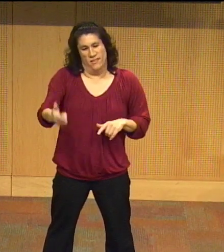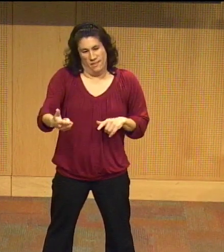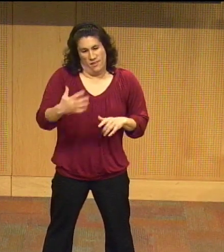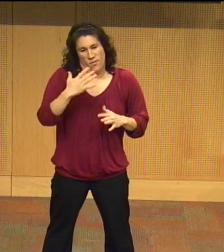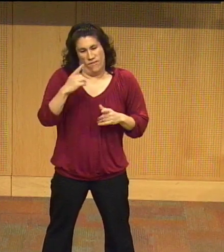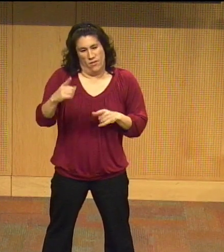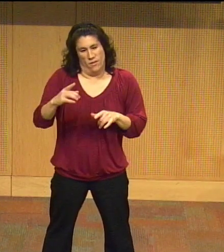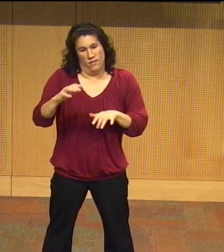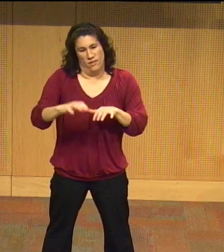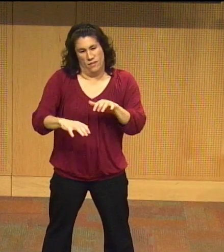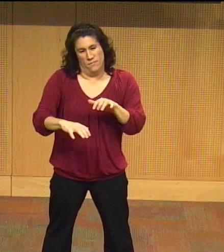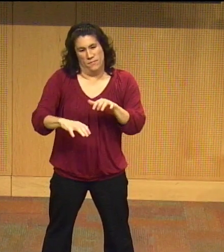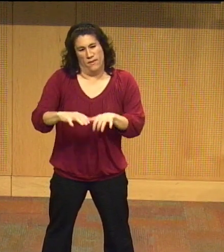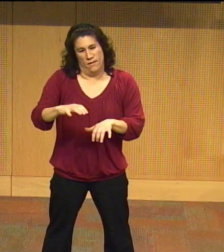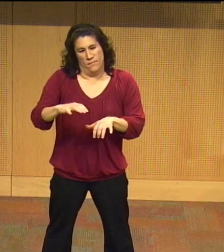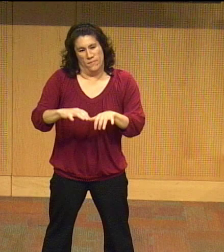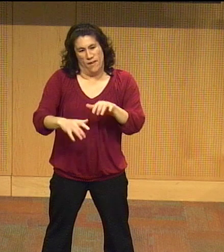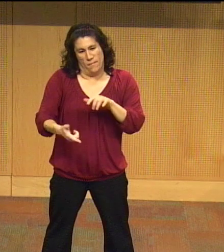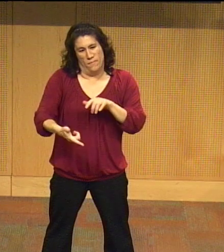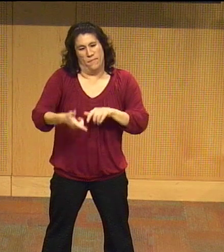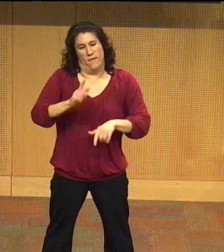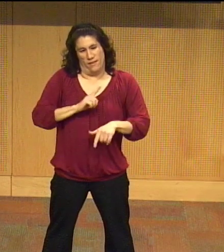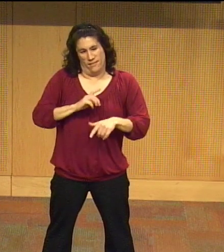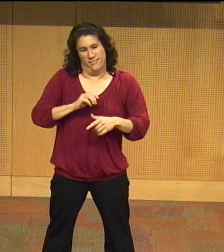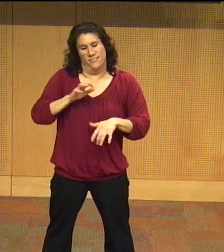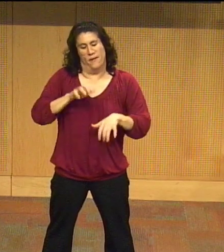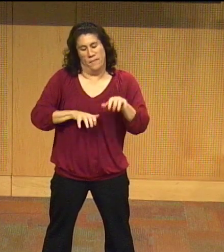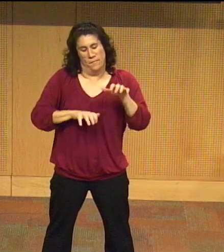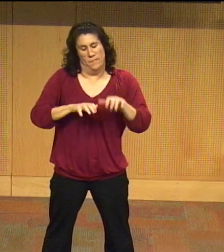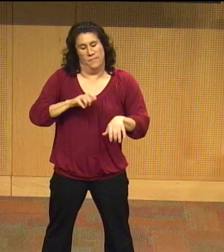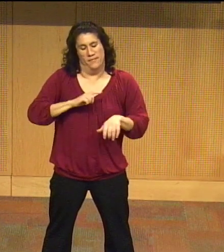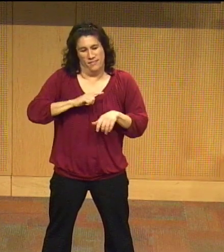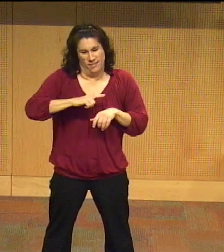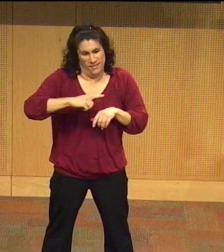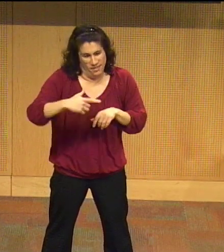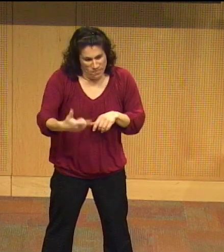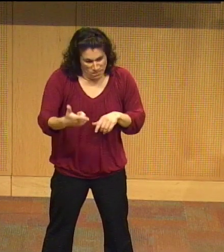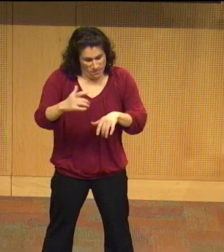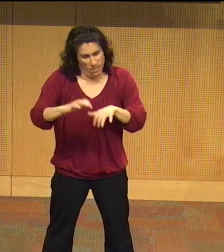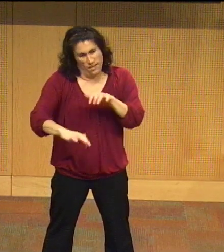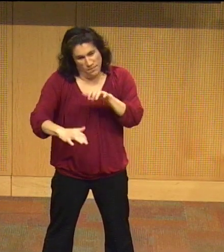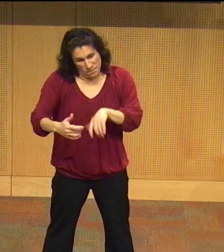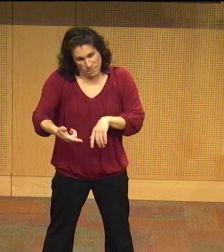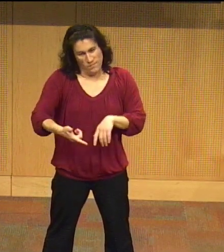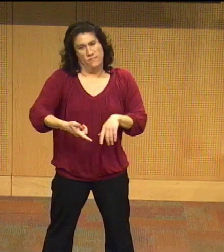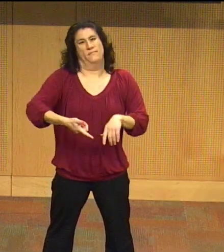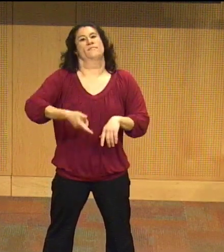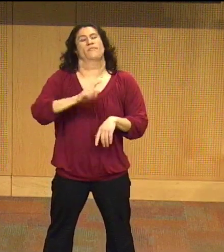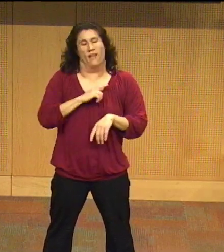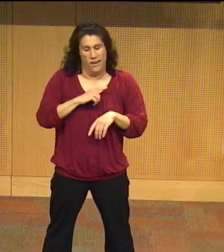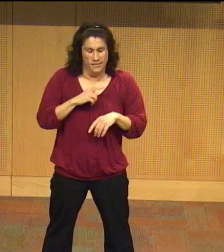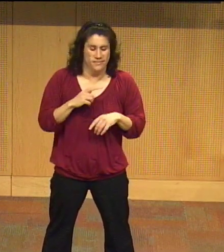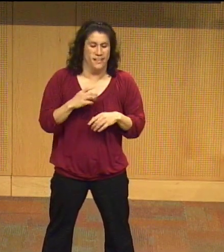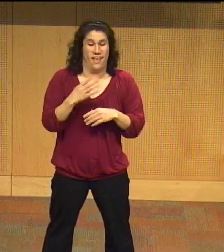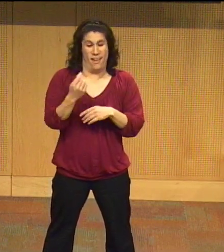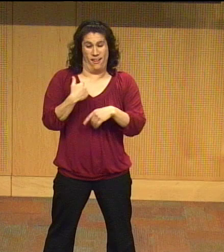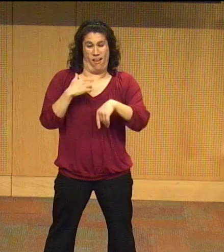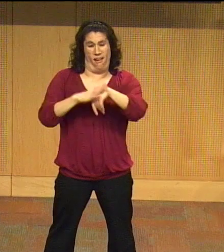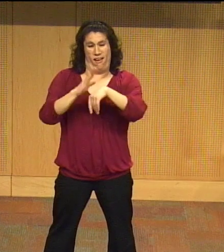time, but the communication was slow, and the communication between the two people had to be typed, and it was cumbersome and